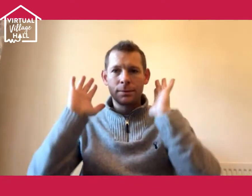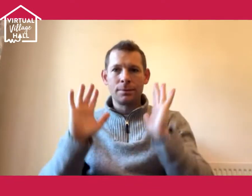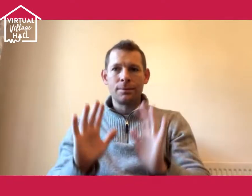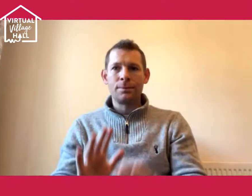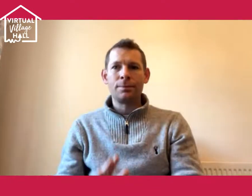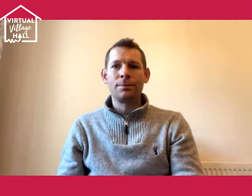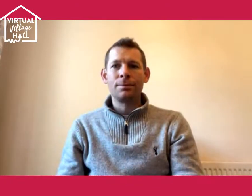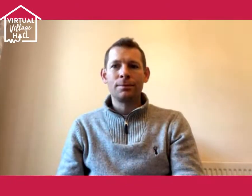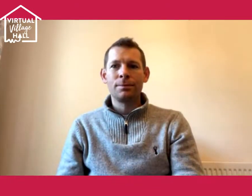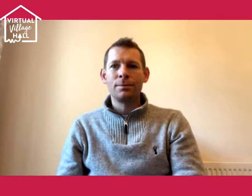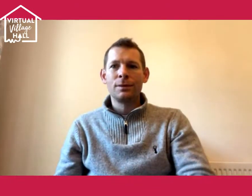blonde,